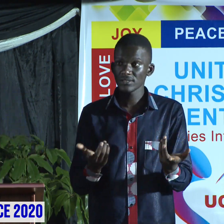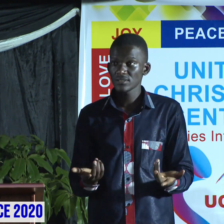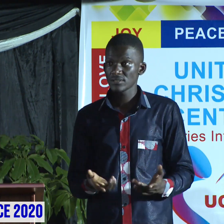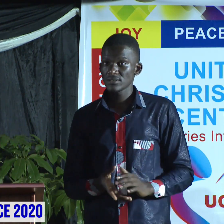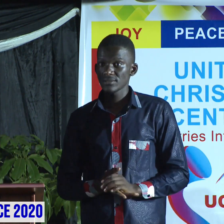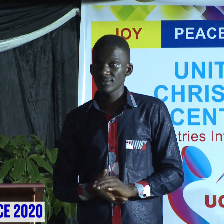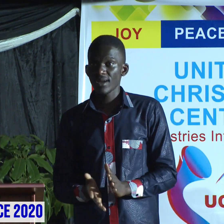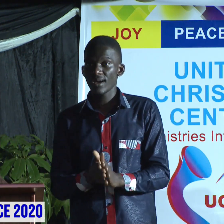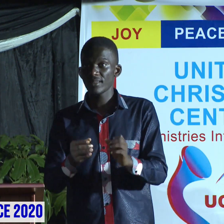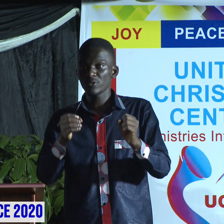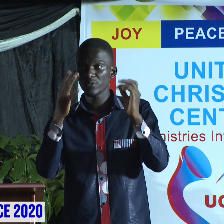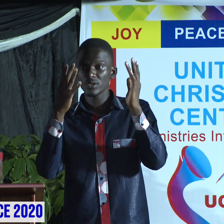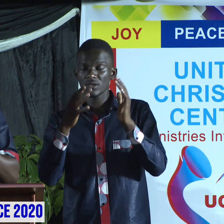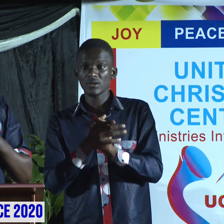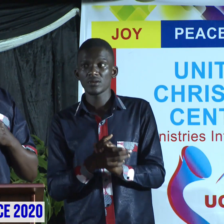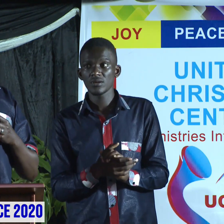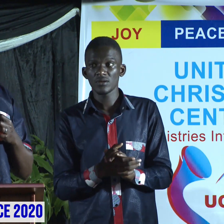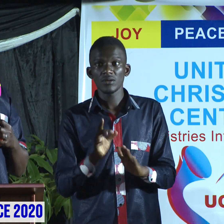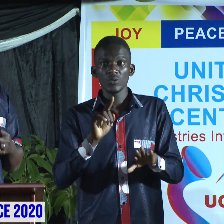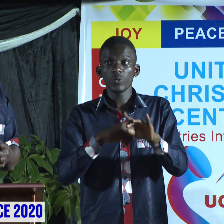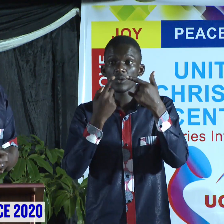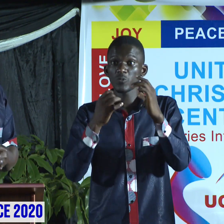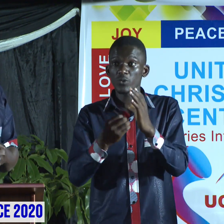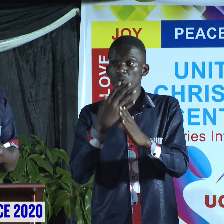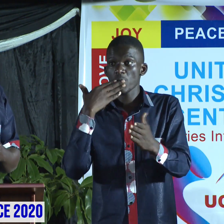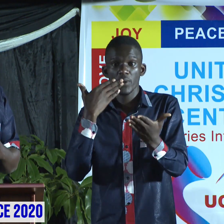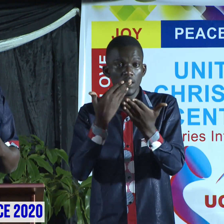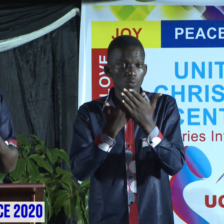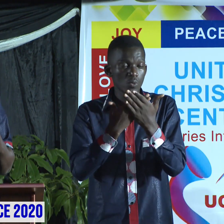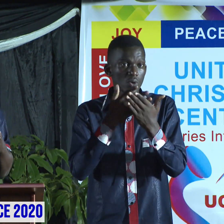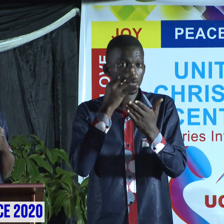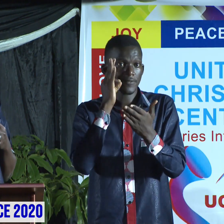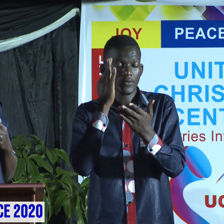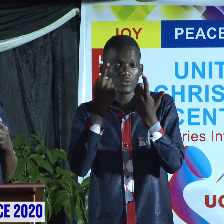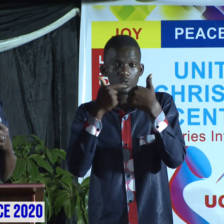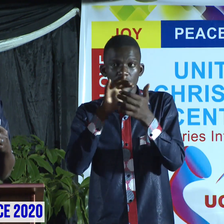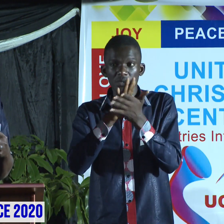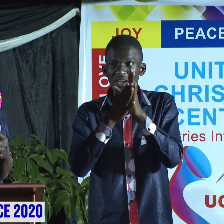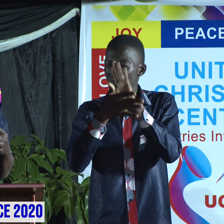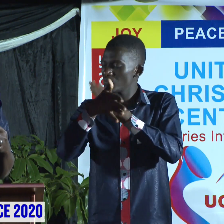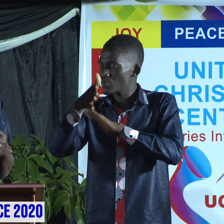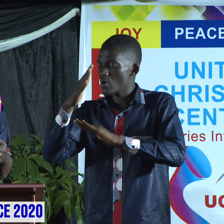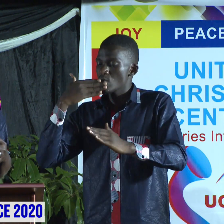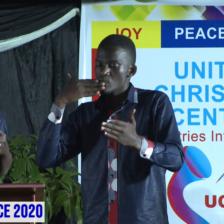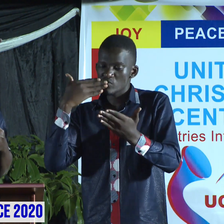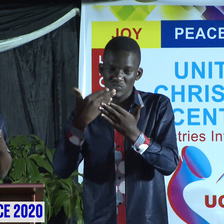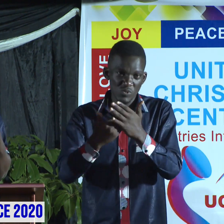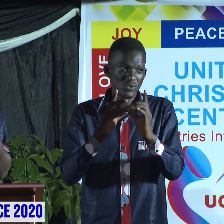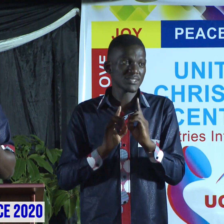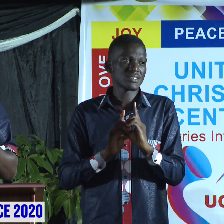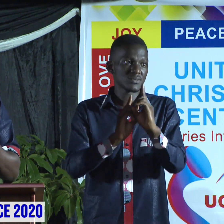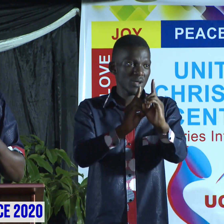igirizwa abange. Hallelujah. Amen. When we bear good fruit. Wetubale bibale birungi. We become good disciples of our Lord Jesus